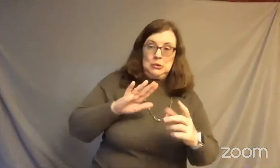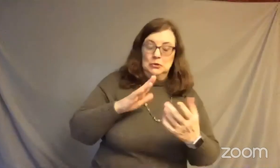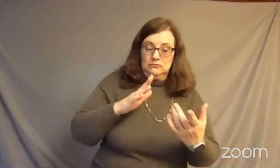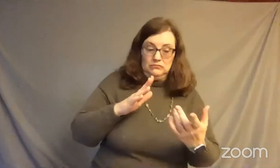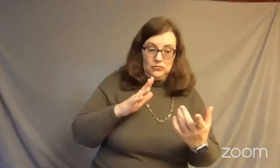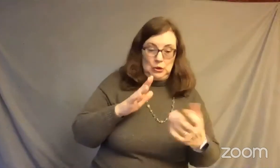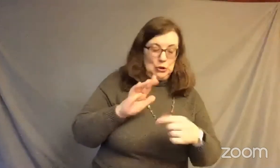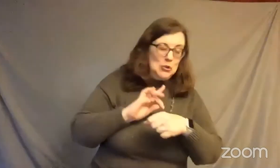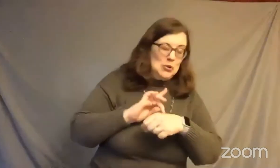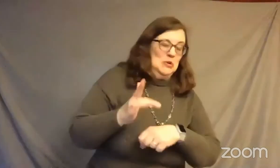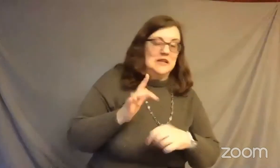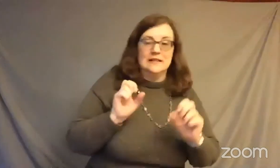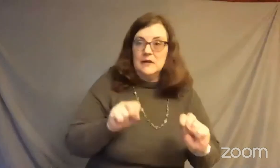language,